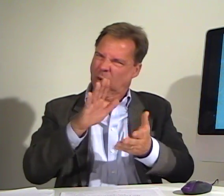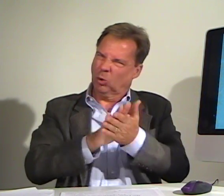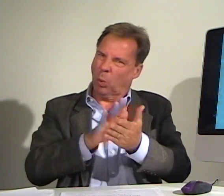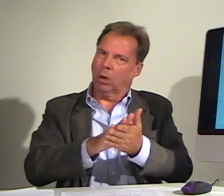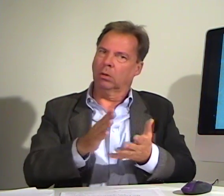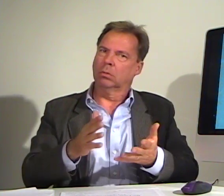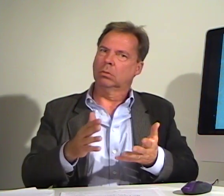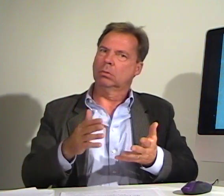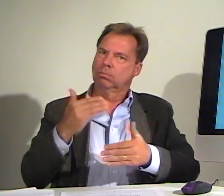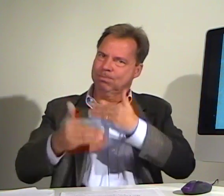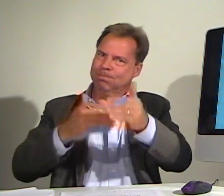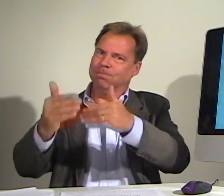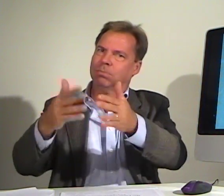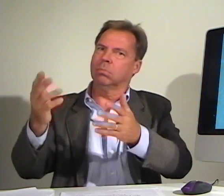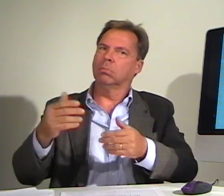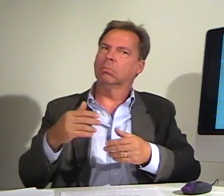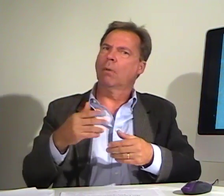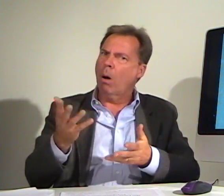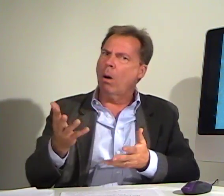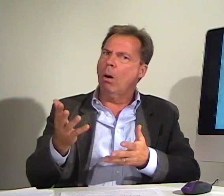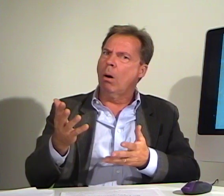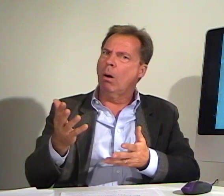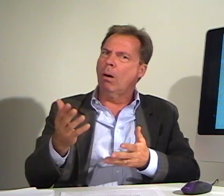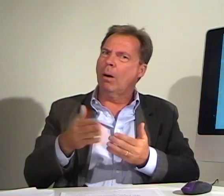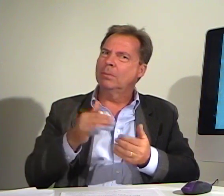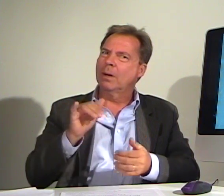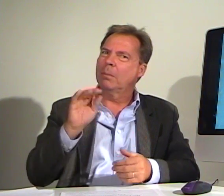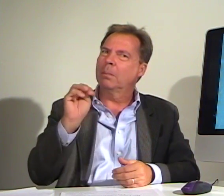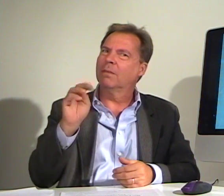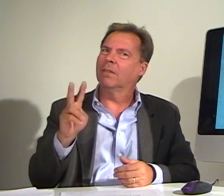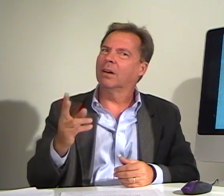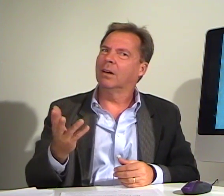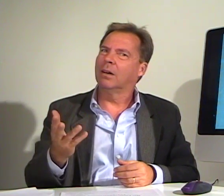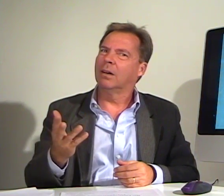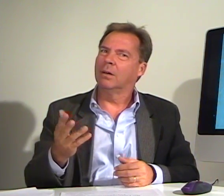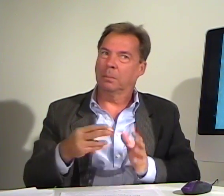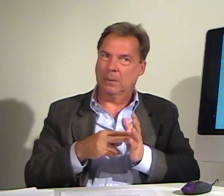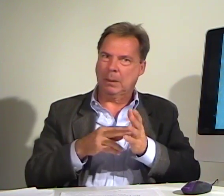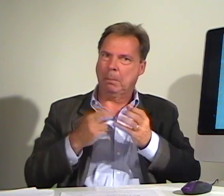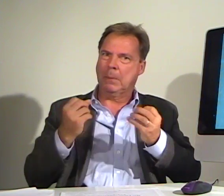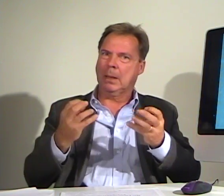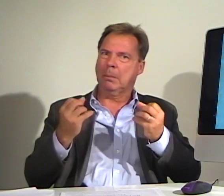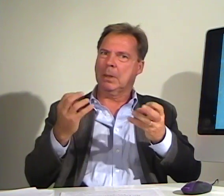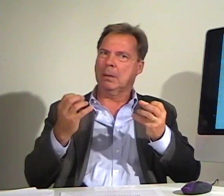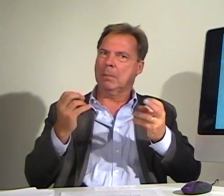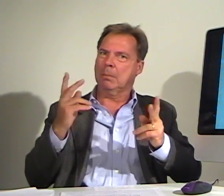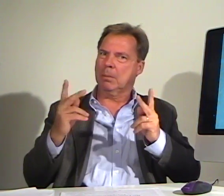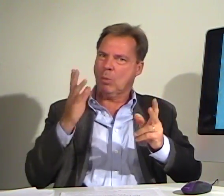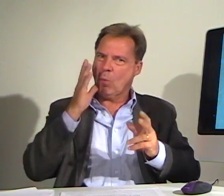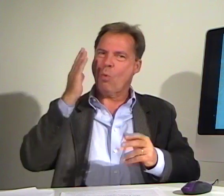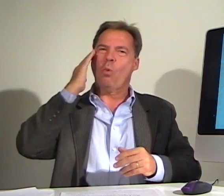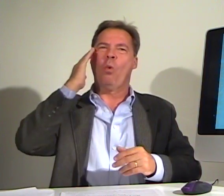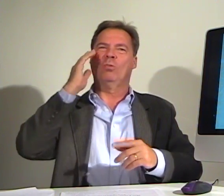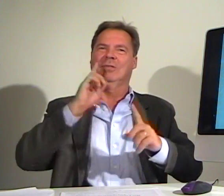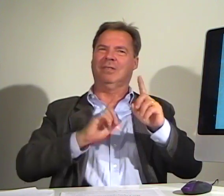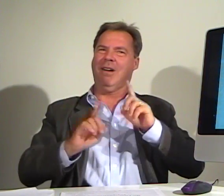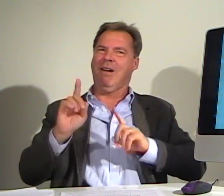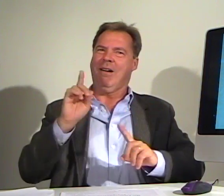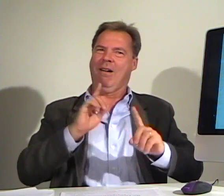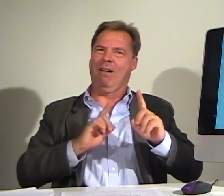sure that all hearing people in New Zealand are learning sign language. So it seems very similar to what happened in Martha's Vineyard,